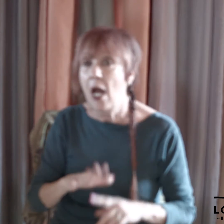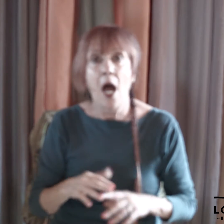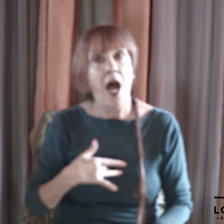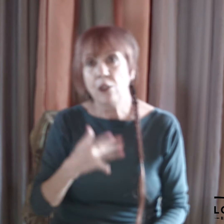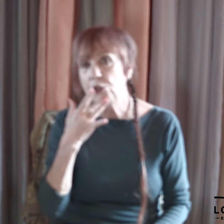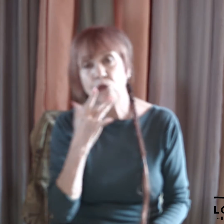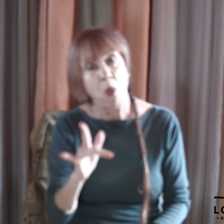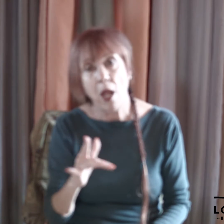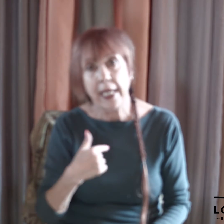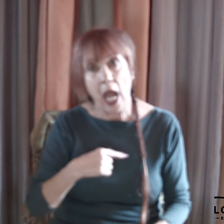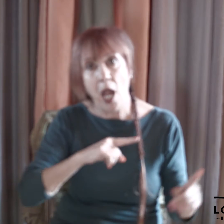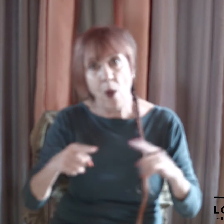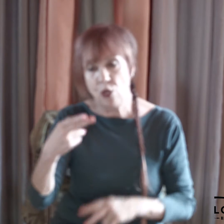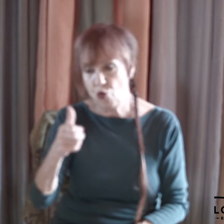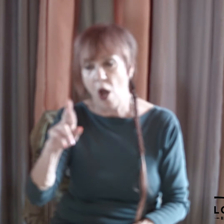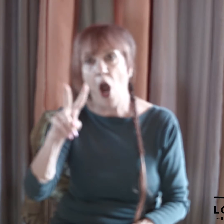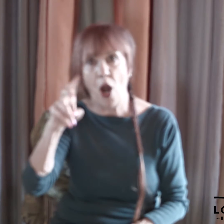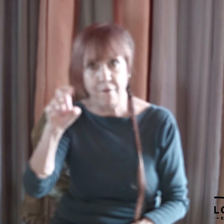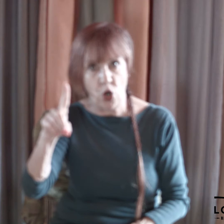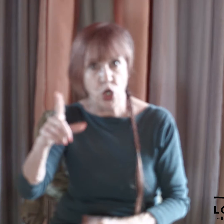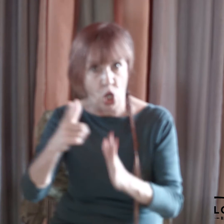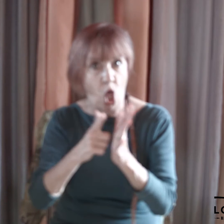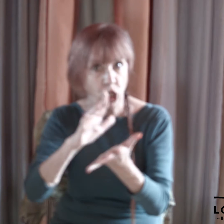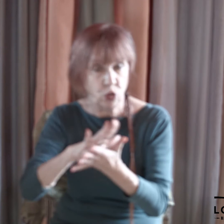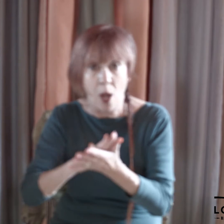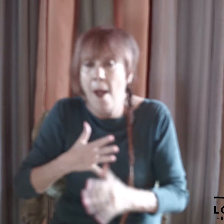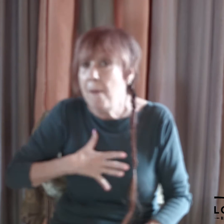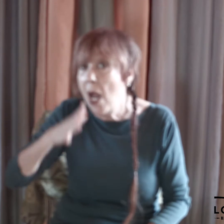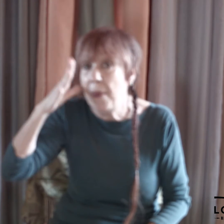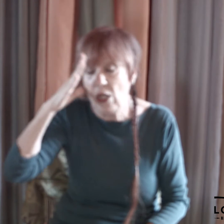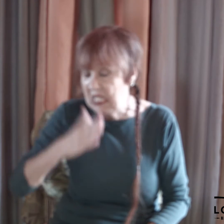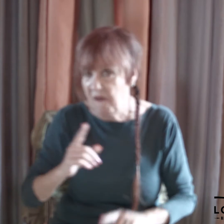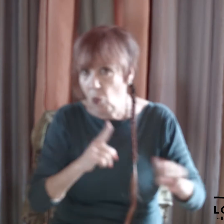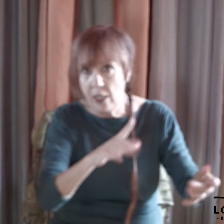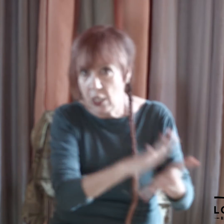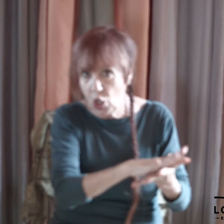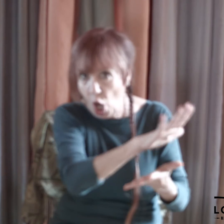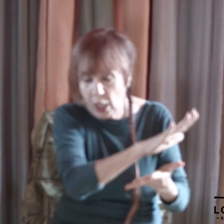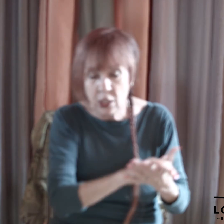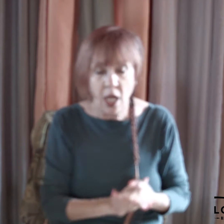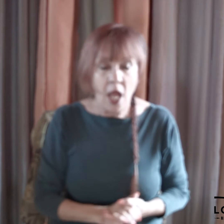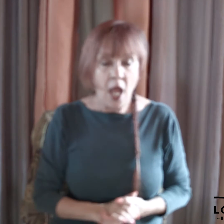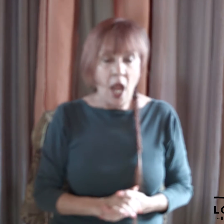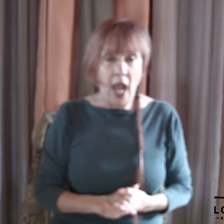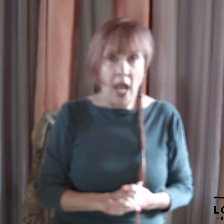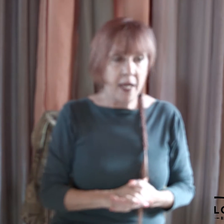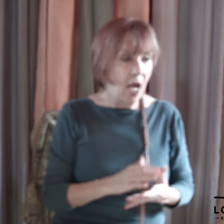to be able to go to the Harvard Law School, my parents had not even gone to college, and I was out of